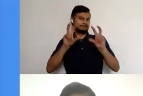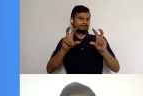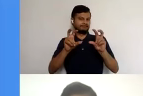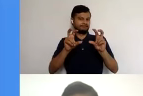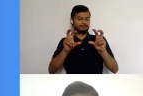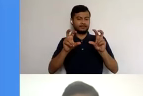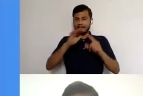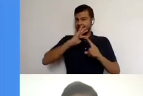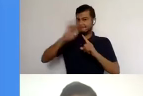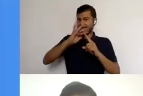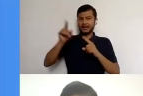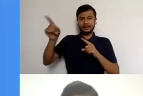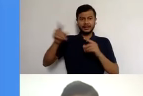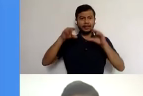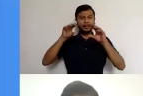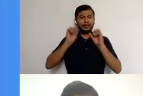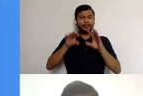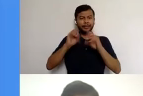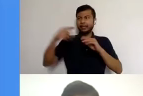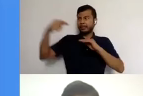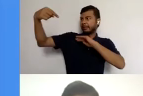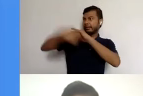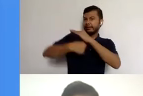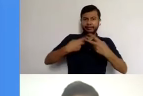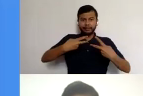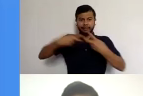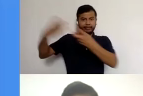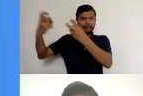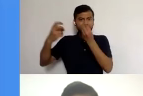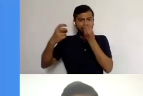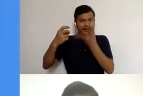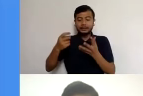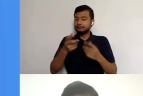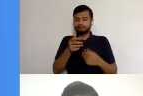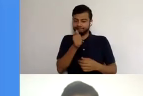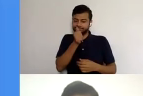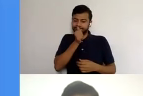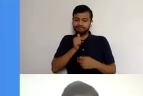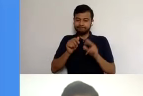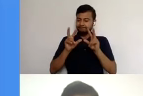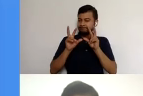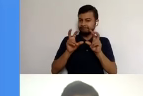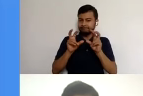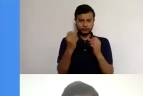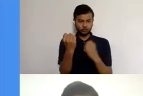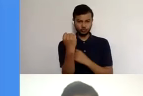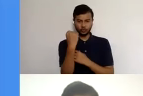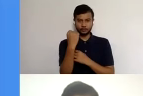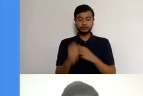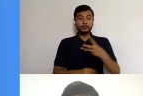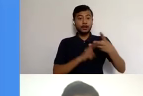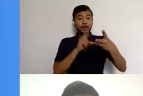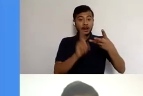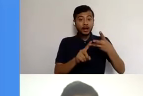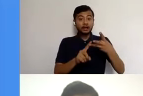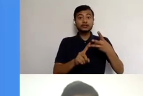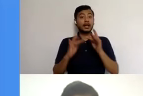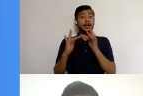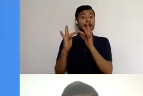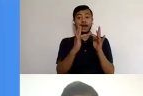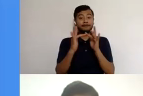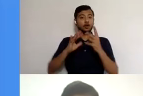secured interconnection and encryption communication. And lastly, network automation. It defines an